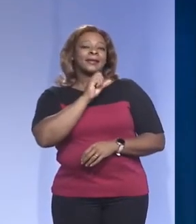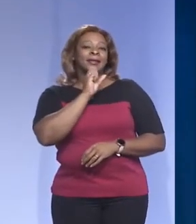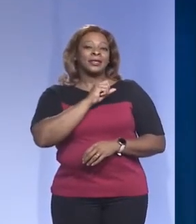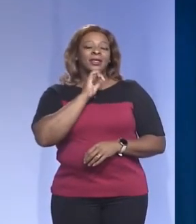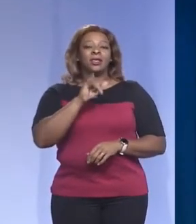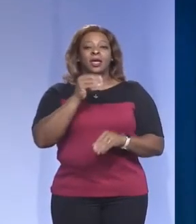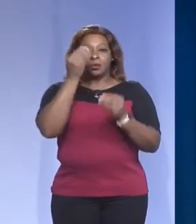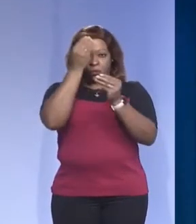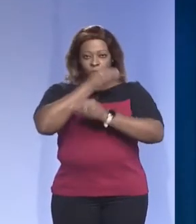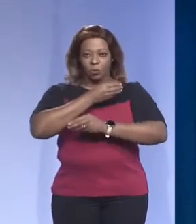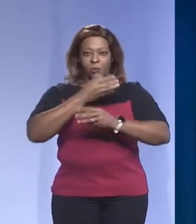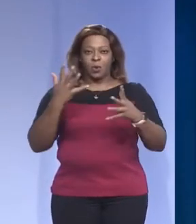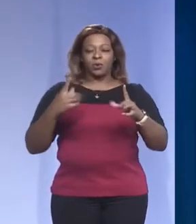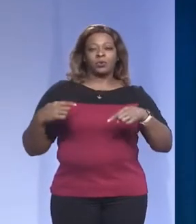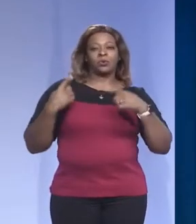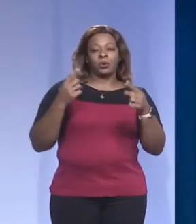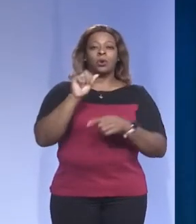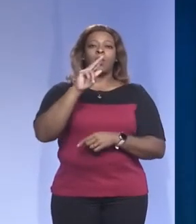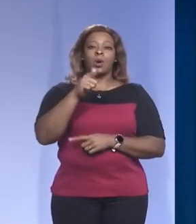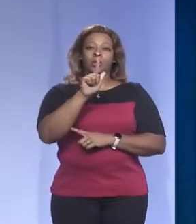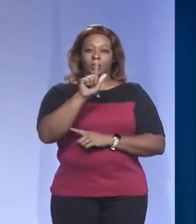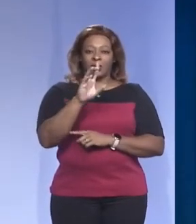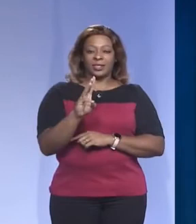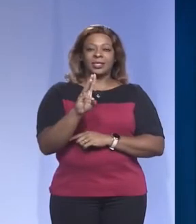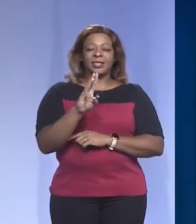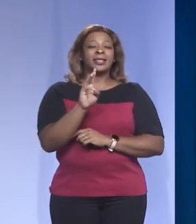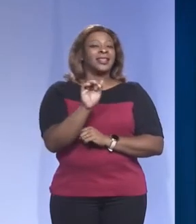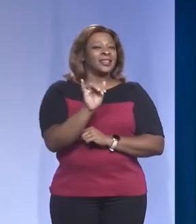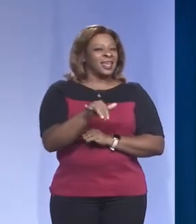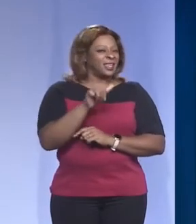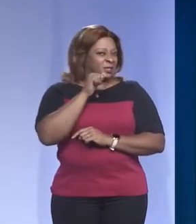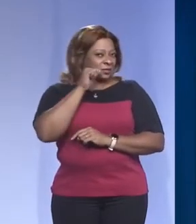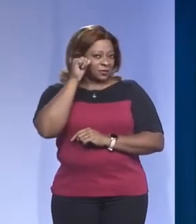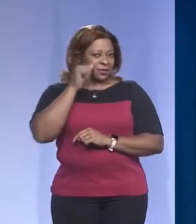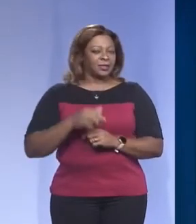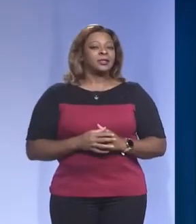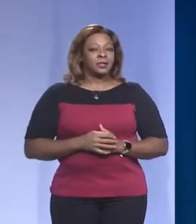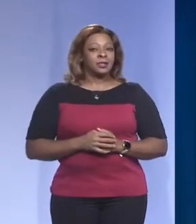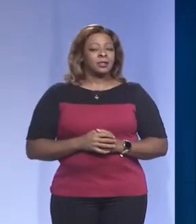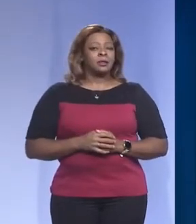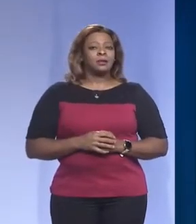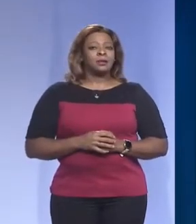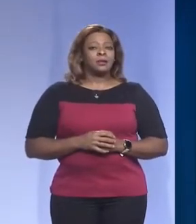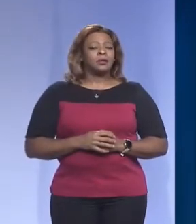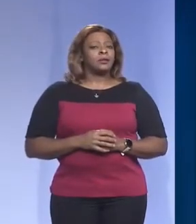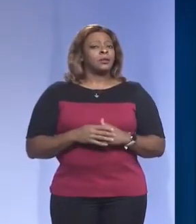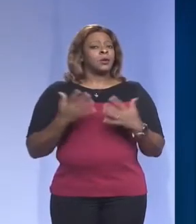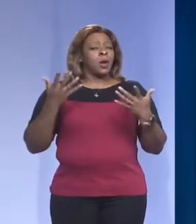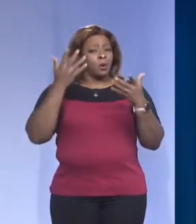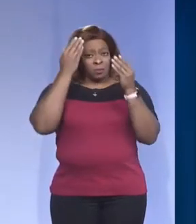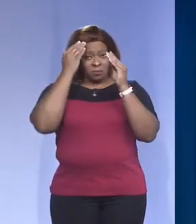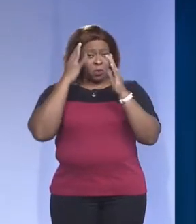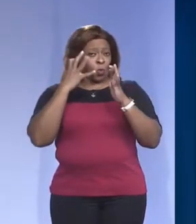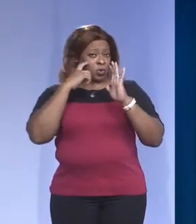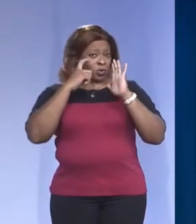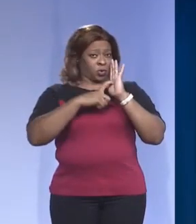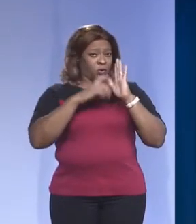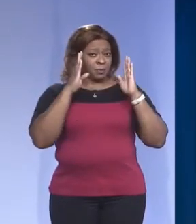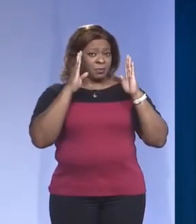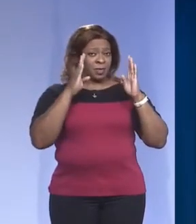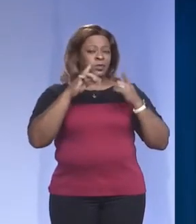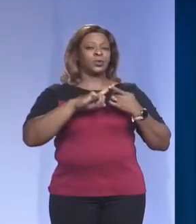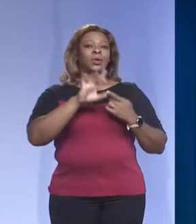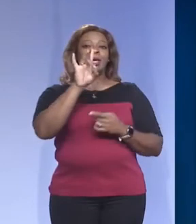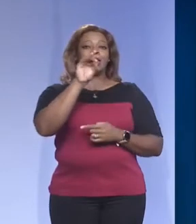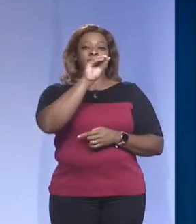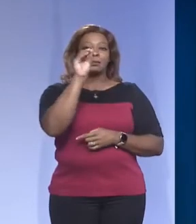been reported as of August 26th, which is yesterday. And what I would call your attention to is that